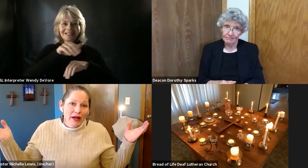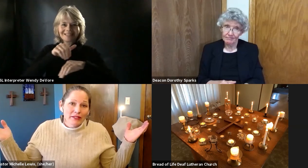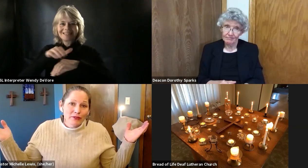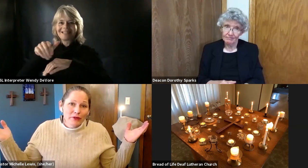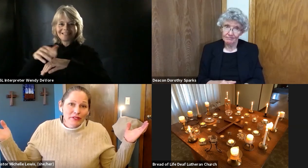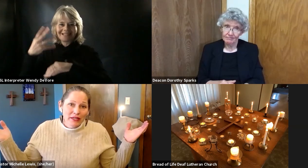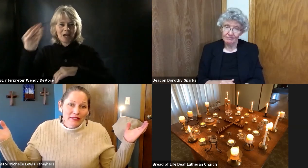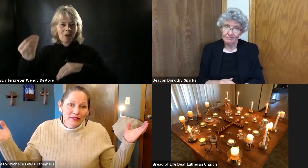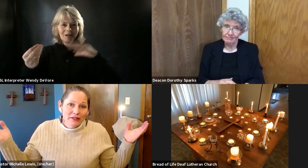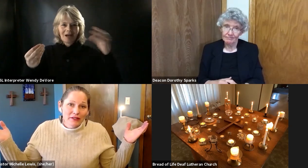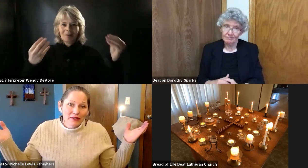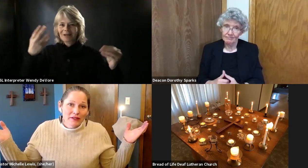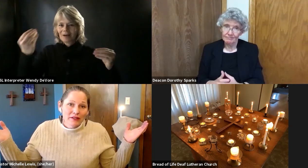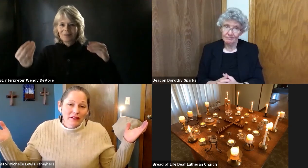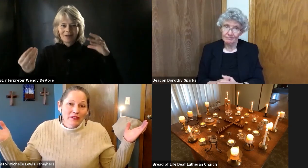So as you are sent,